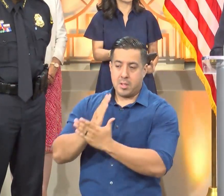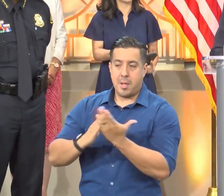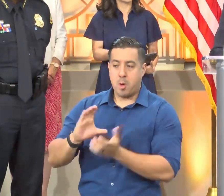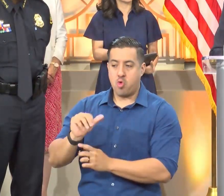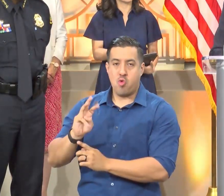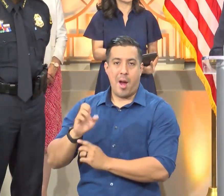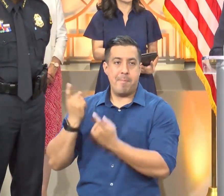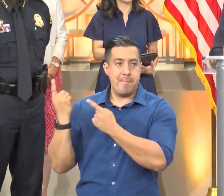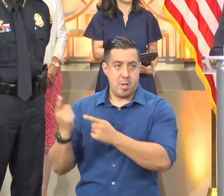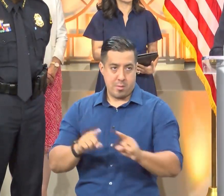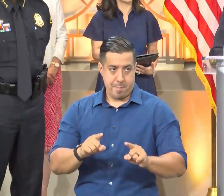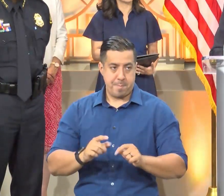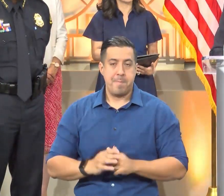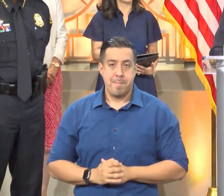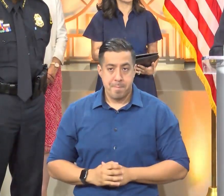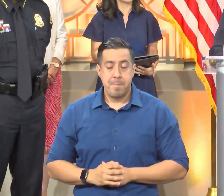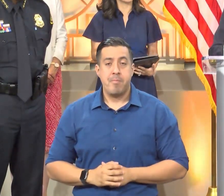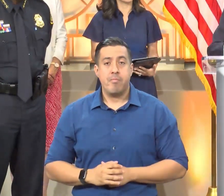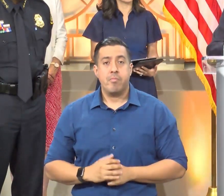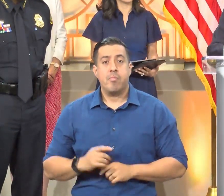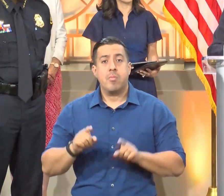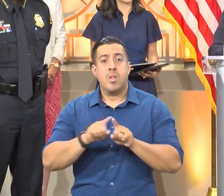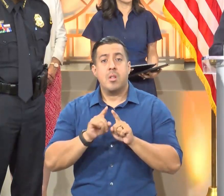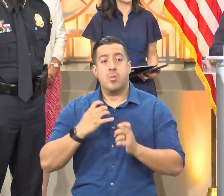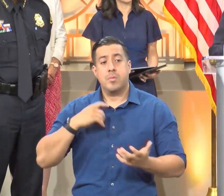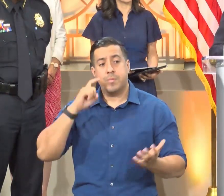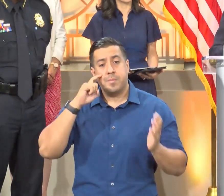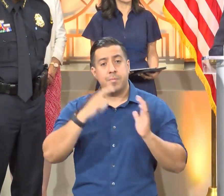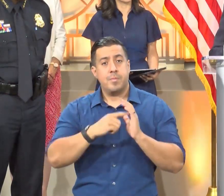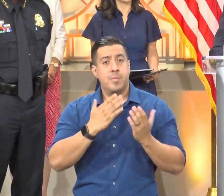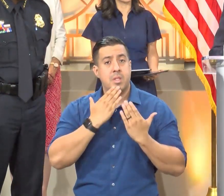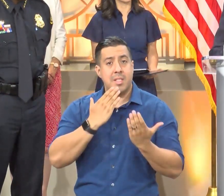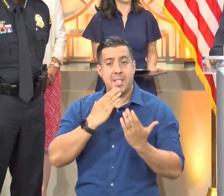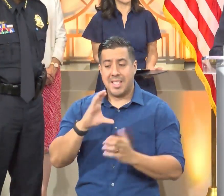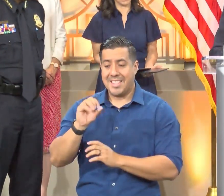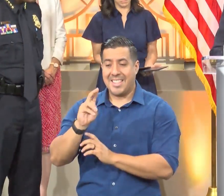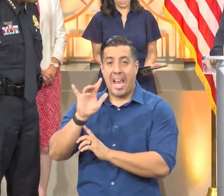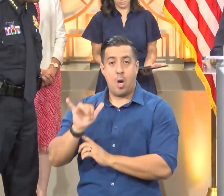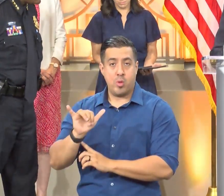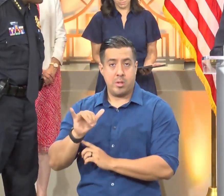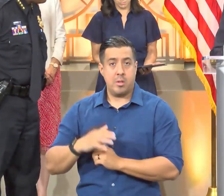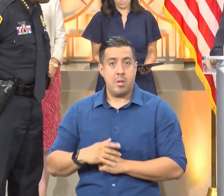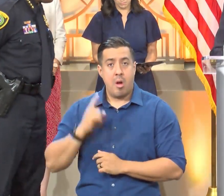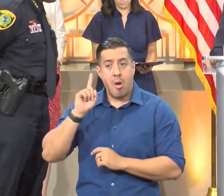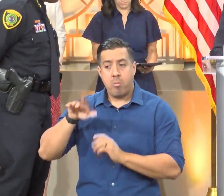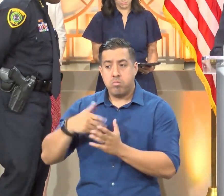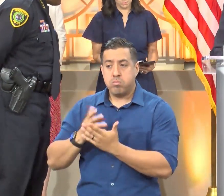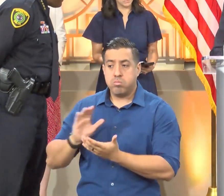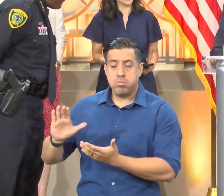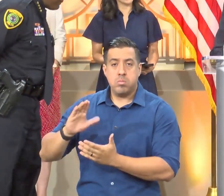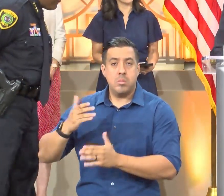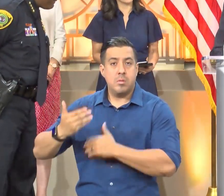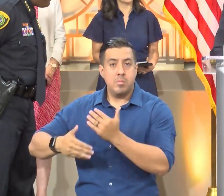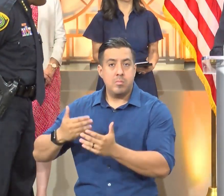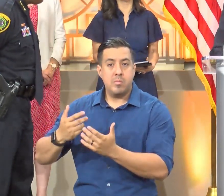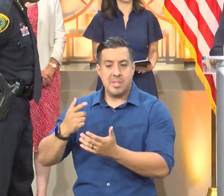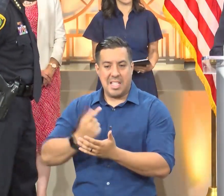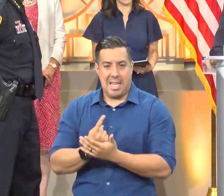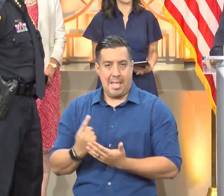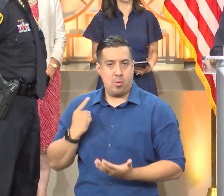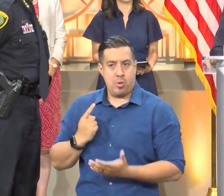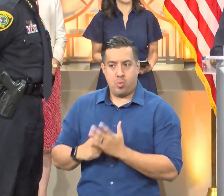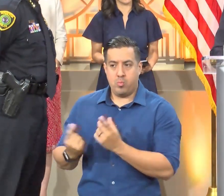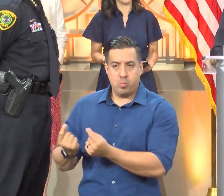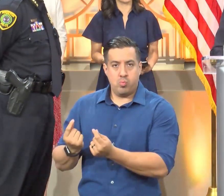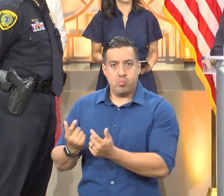occurring. I do want to acknowledge and thank the county for the steps they have taken over the last week